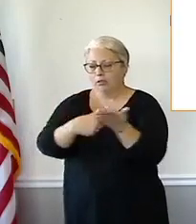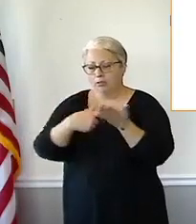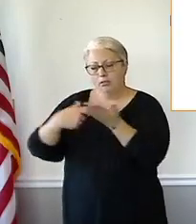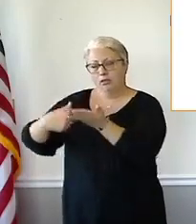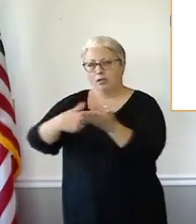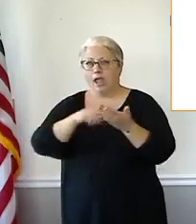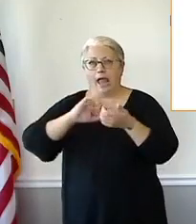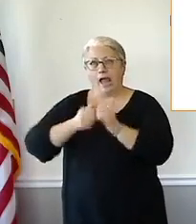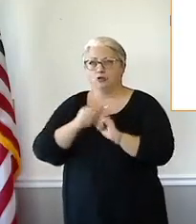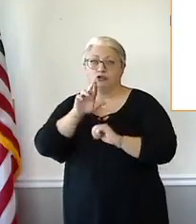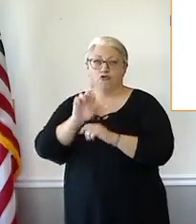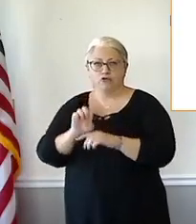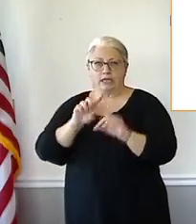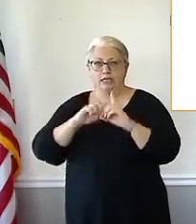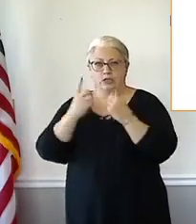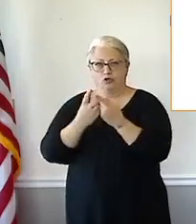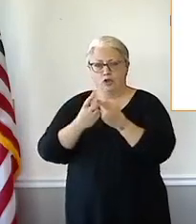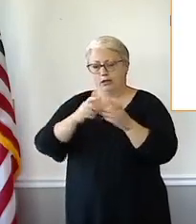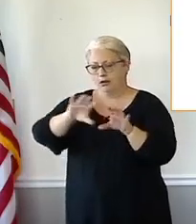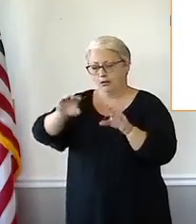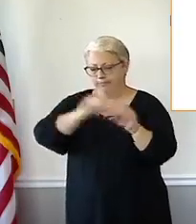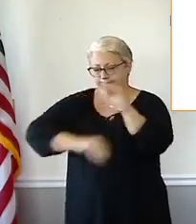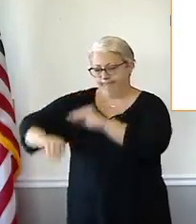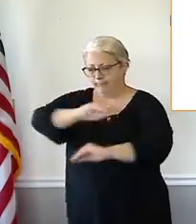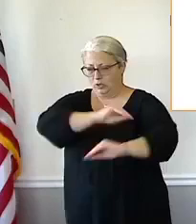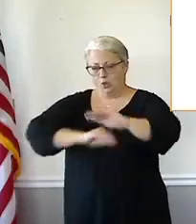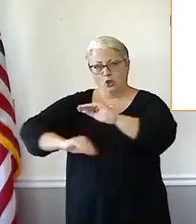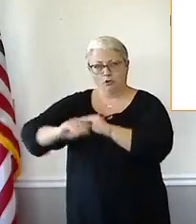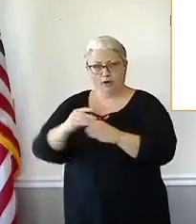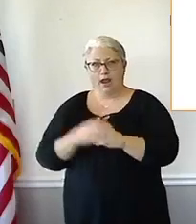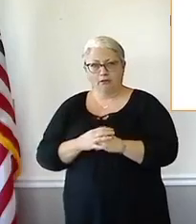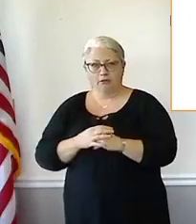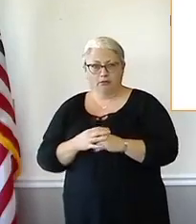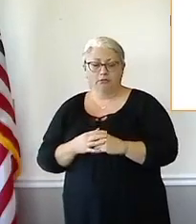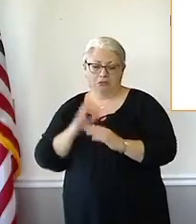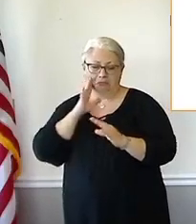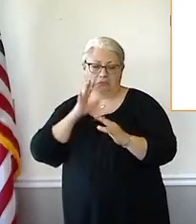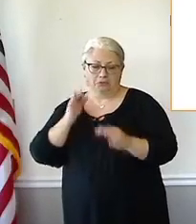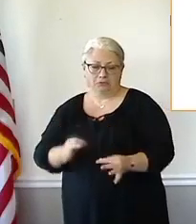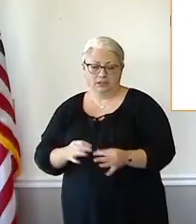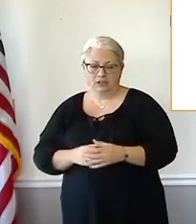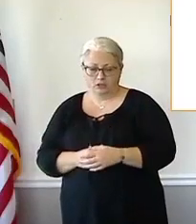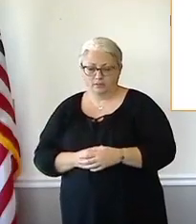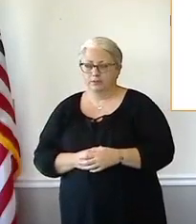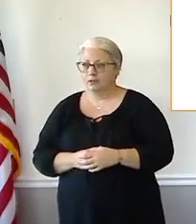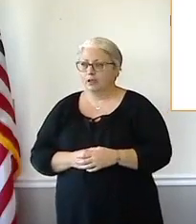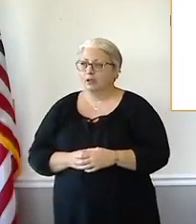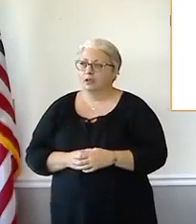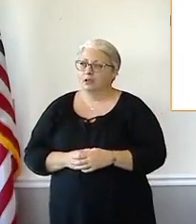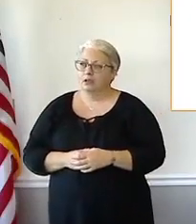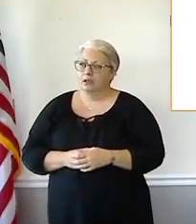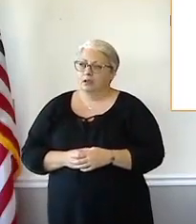So if you're interested, please join us and visit dutchessny.gov.